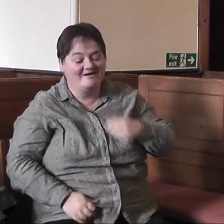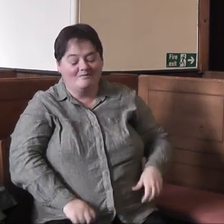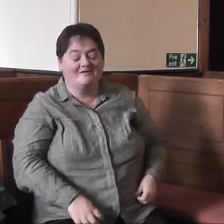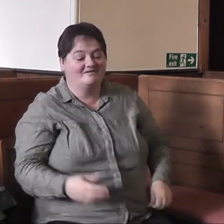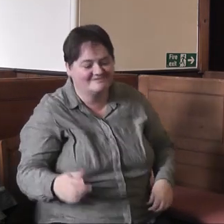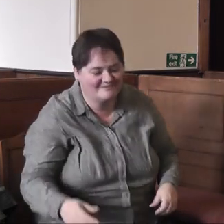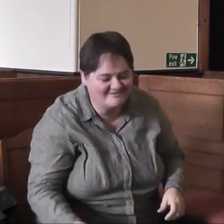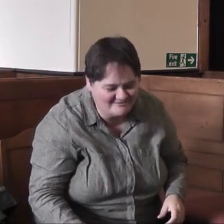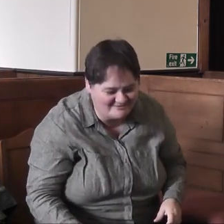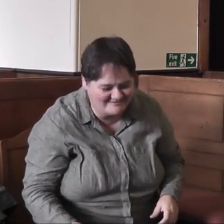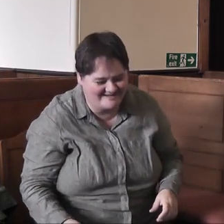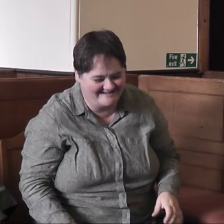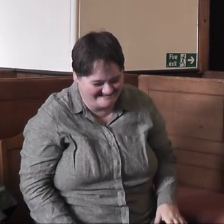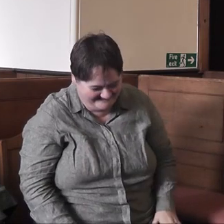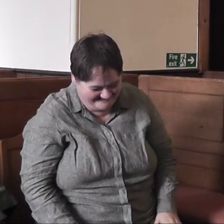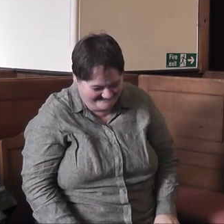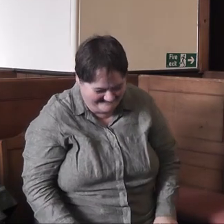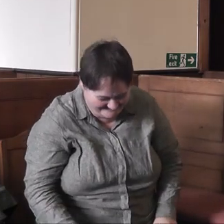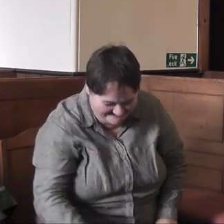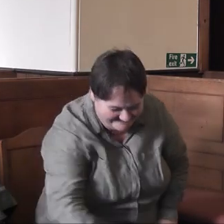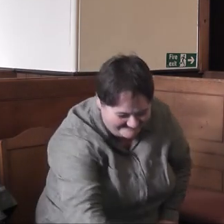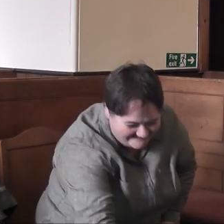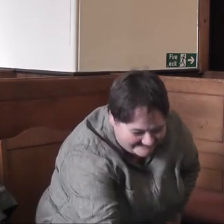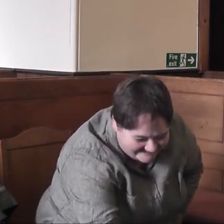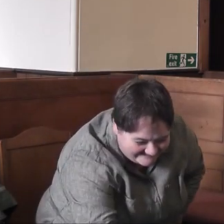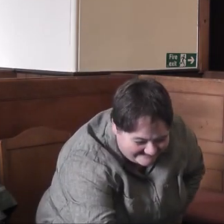Well, no, should we go through all of it? Yes.